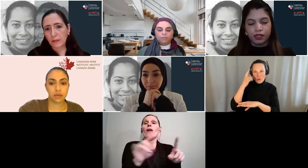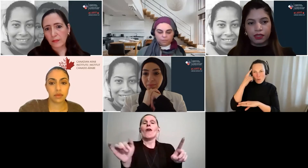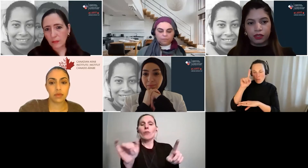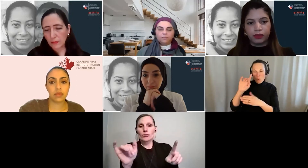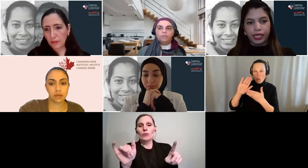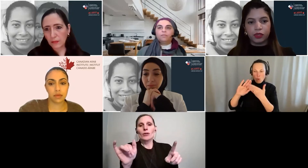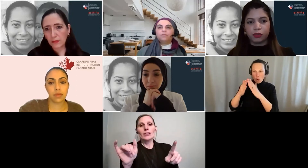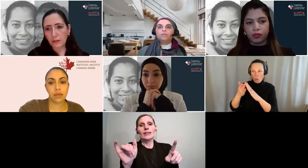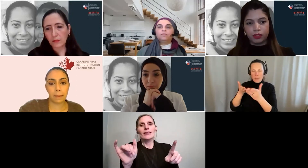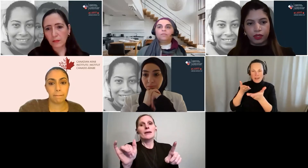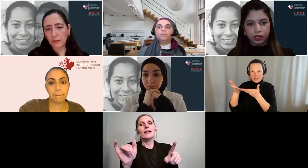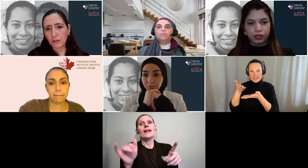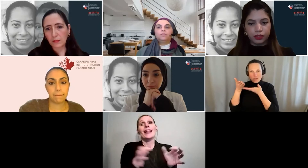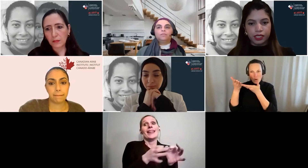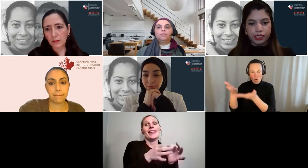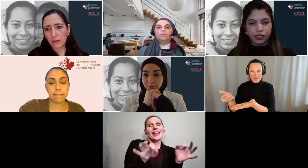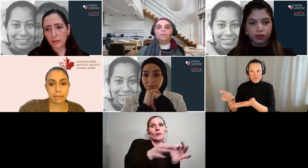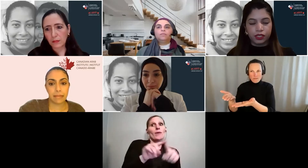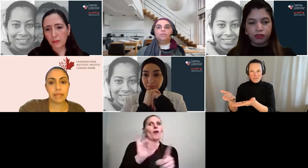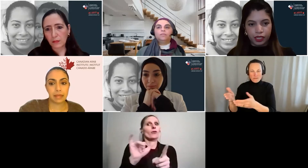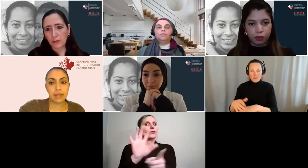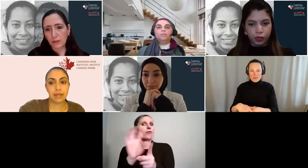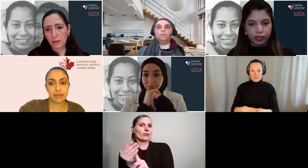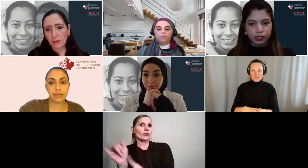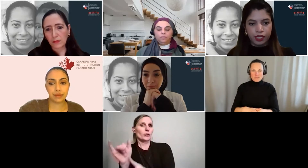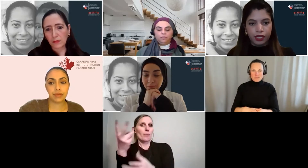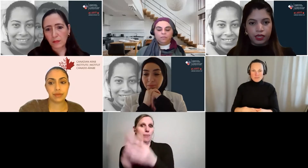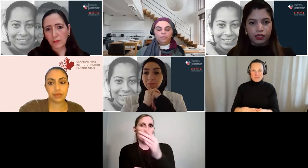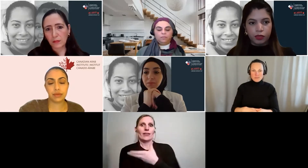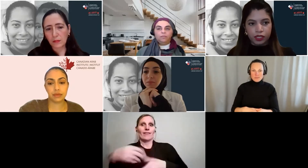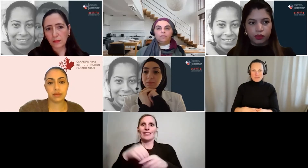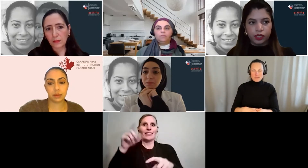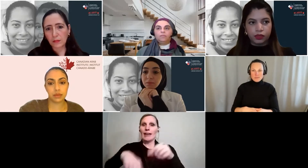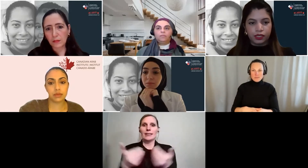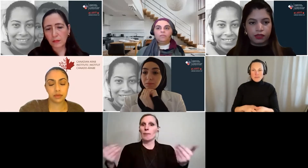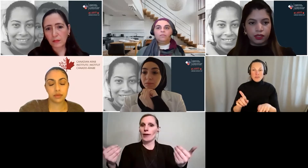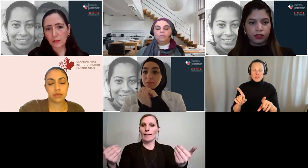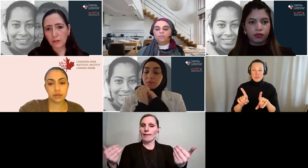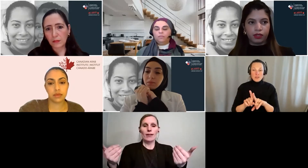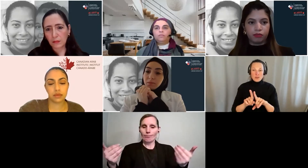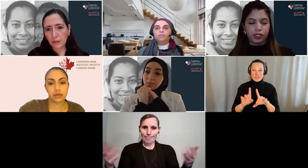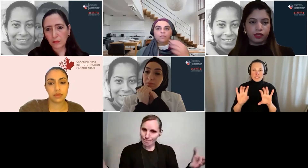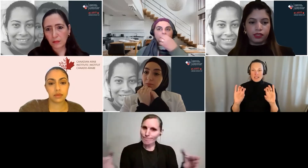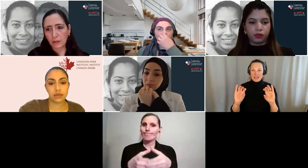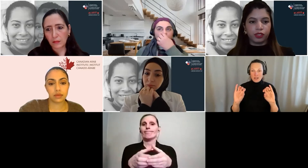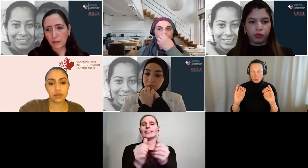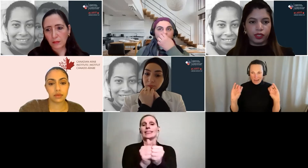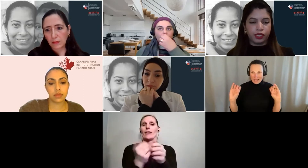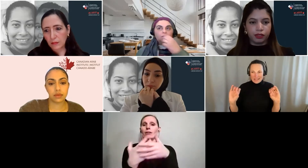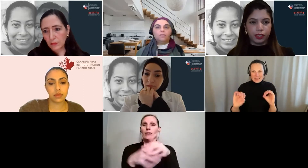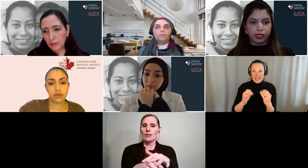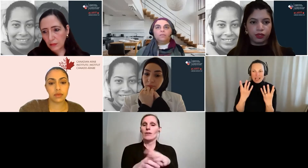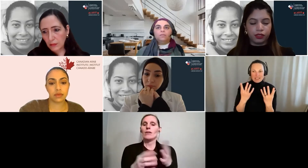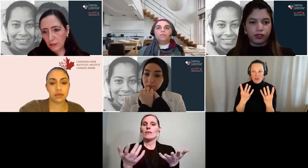is language, but also cultural translation, which is very important, especially when you take this out to